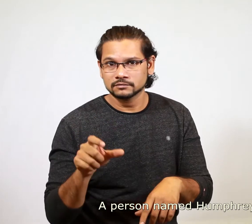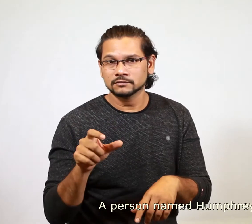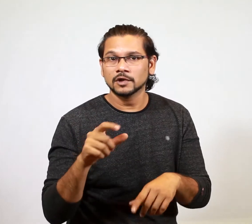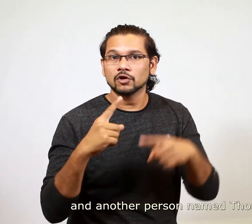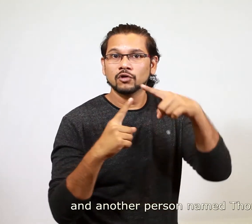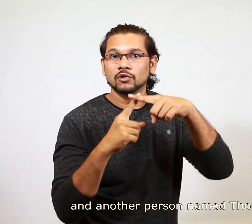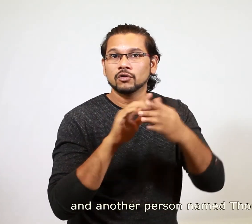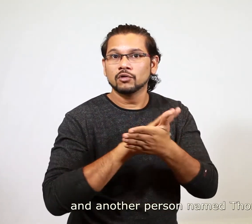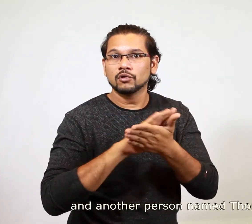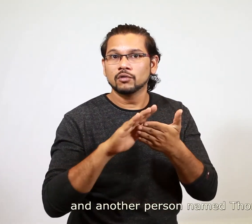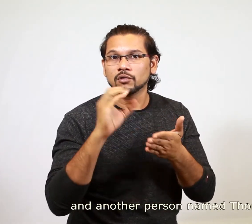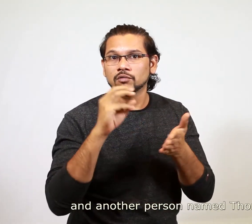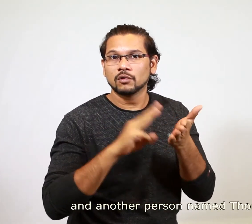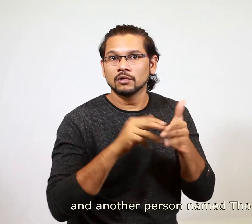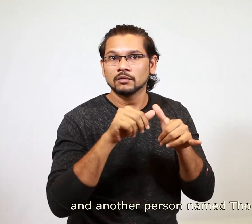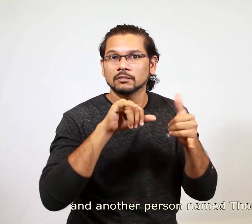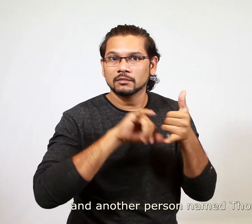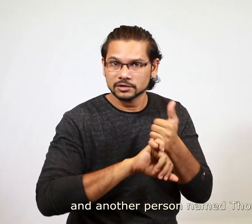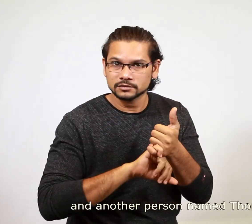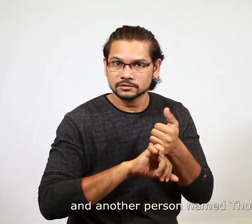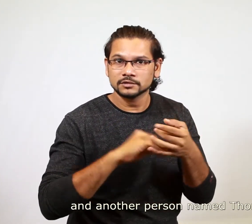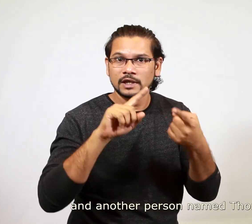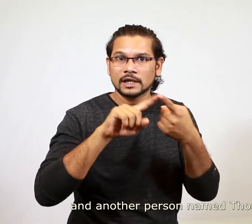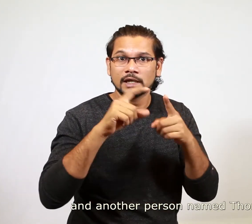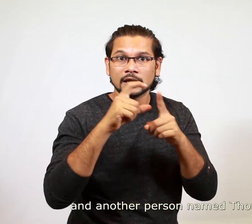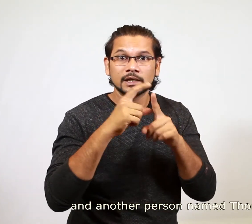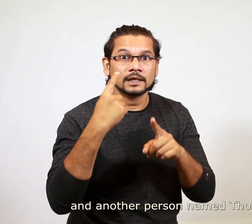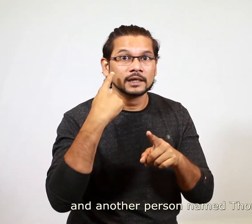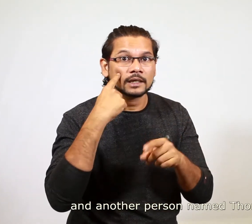and another person named Thomas Edison